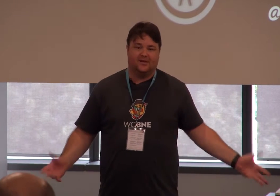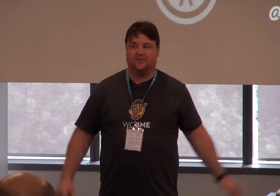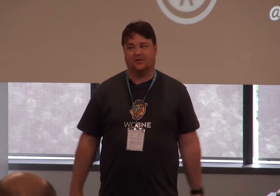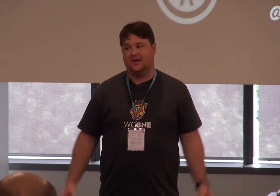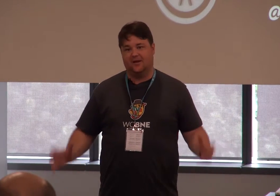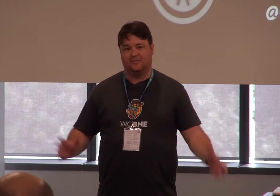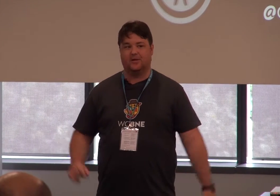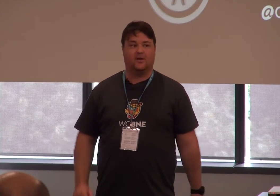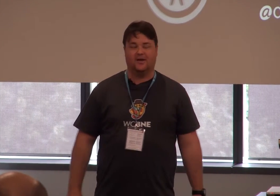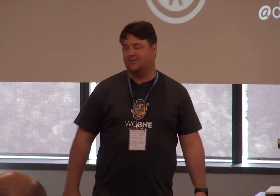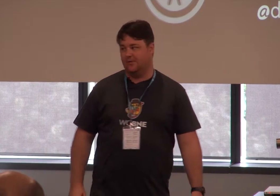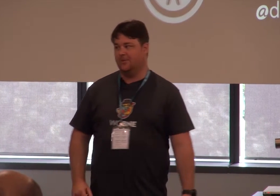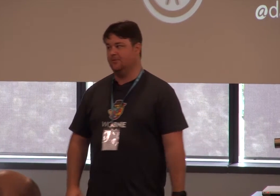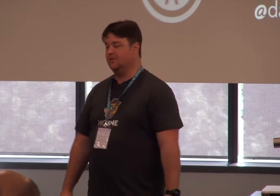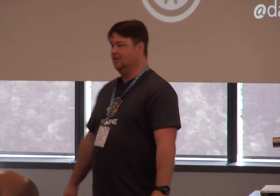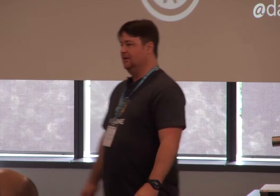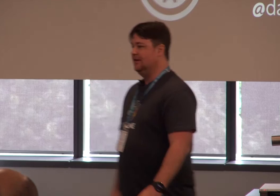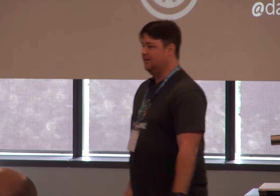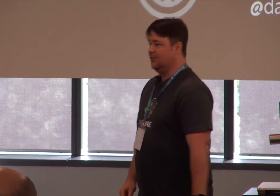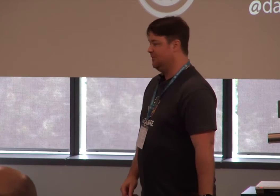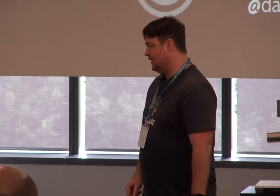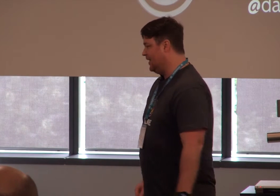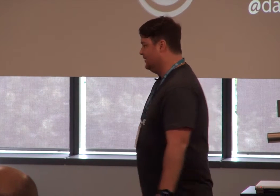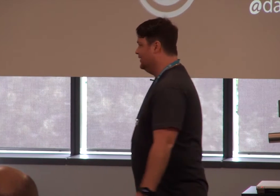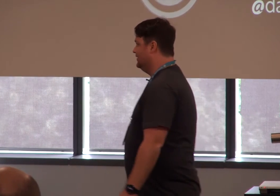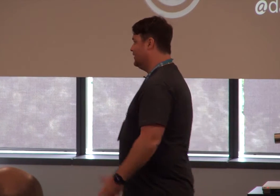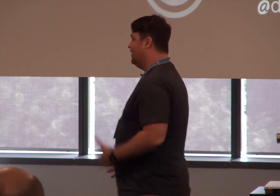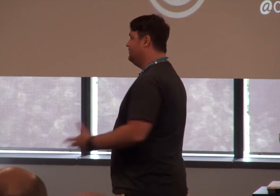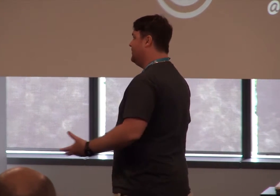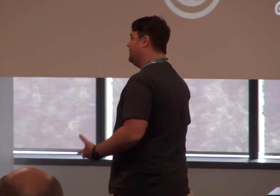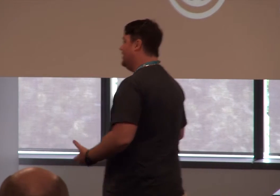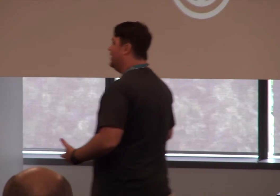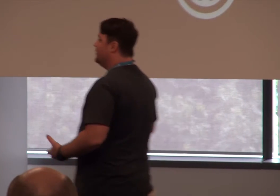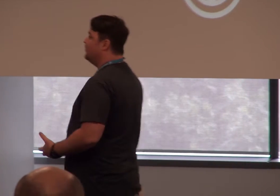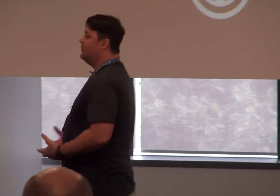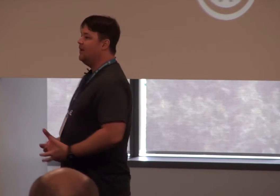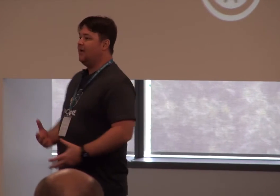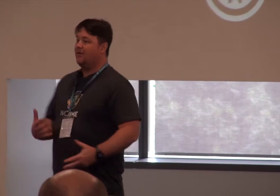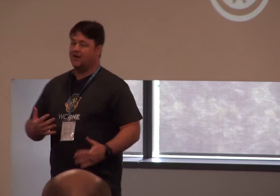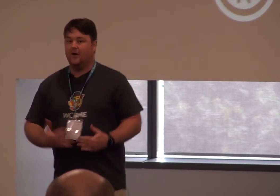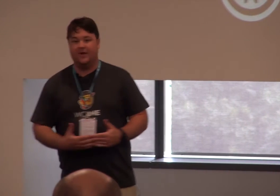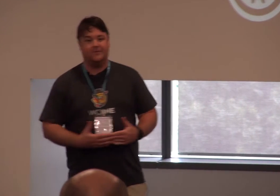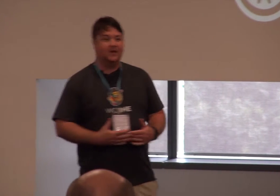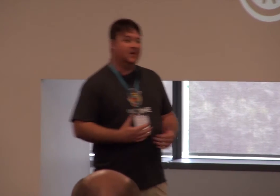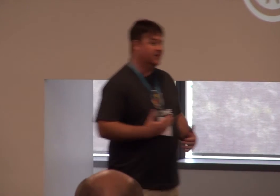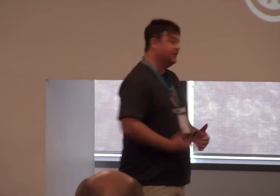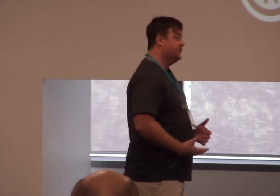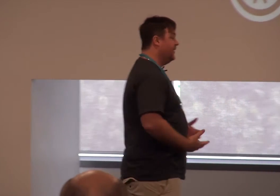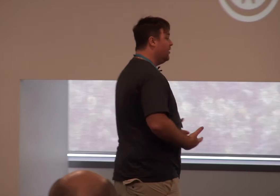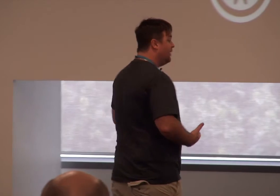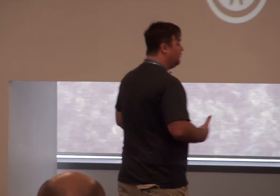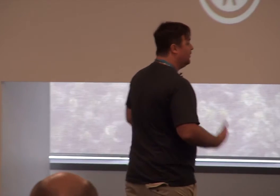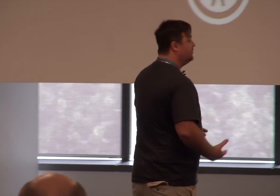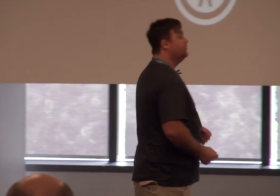talking about accessibility today, and it's really great to have so many people in the room today to kind of maybe find out a little bit more about it, how it can help them. If